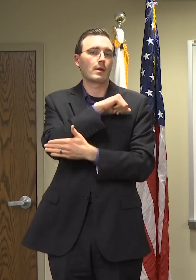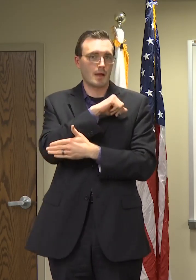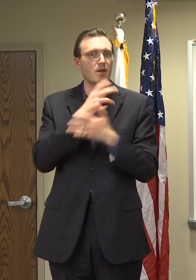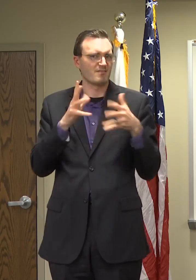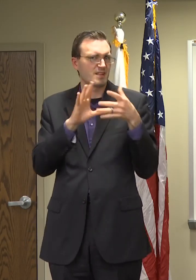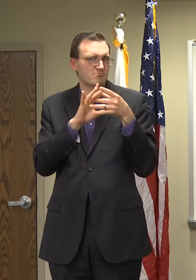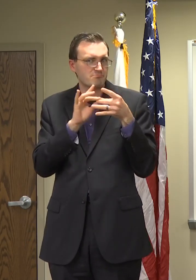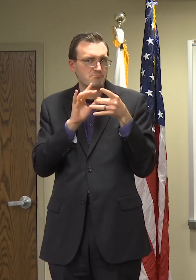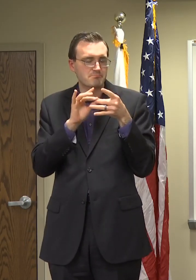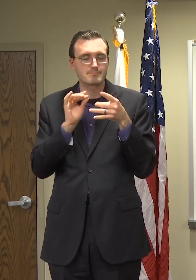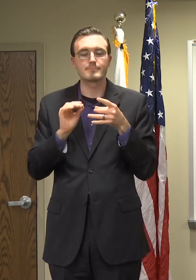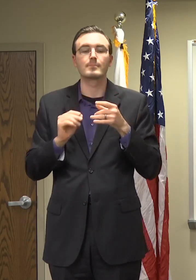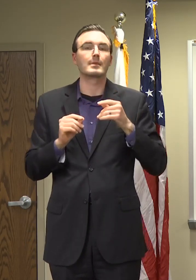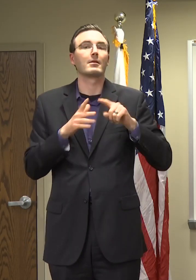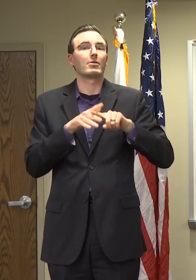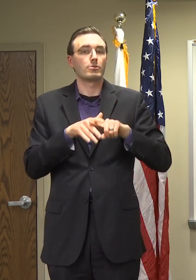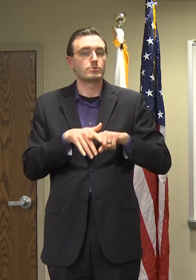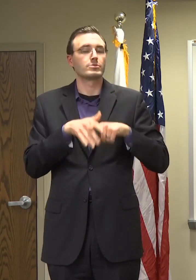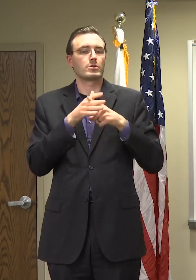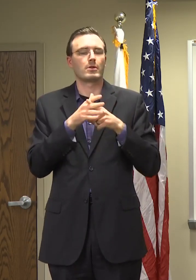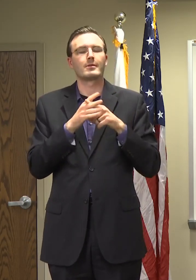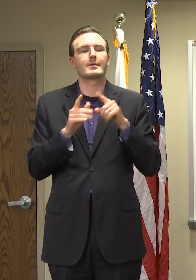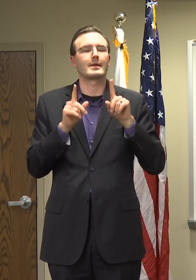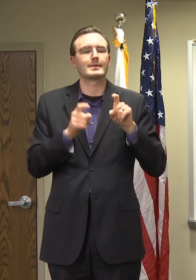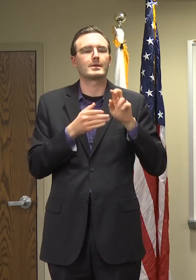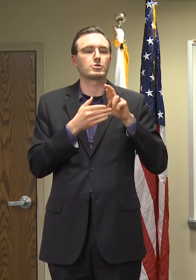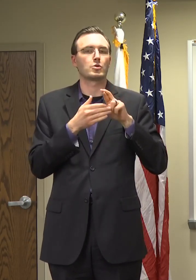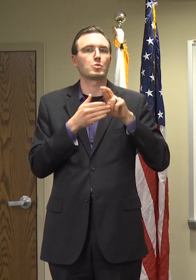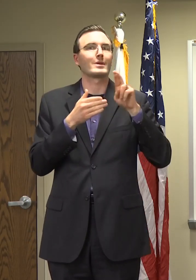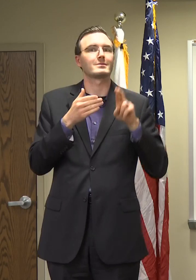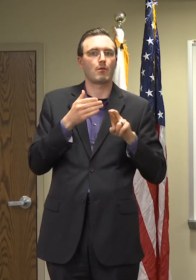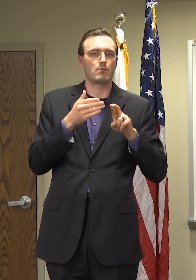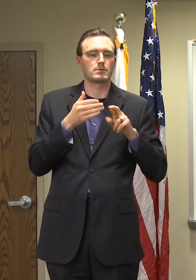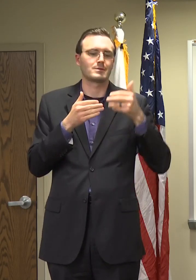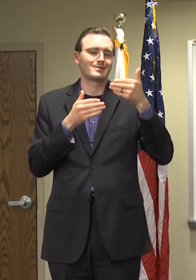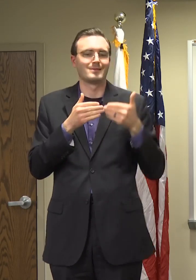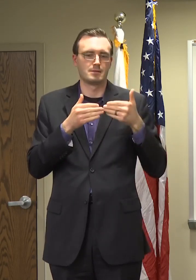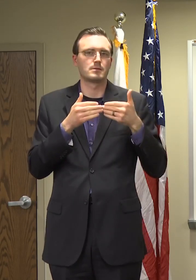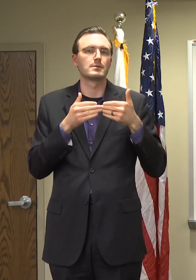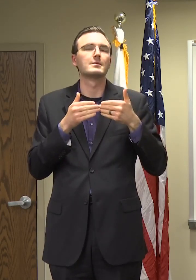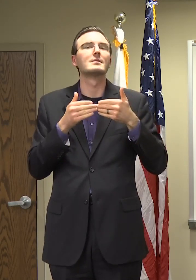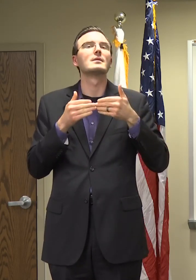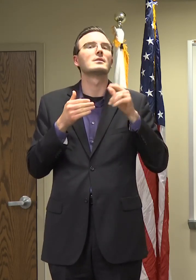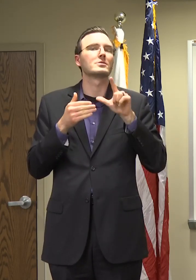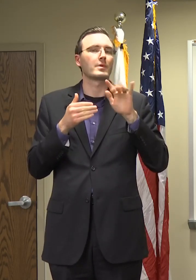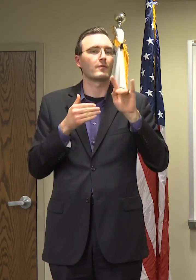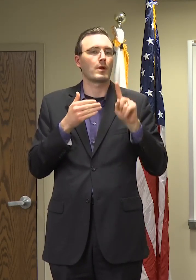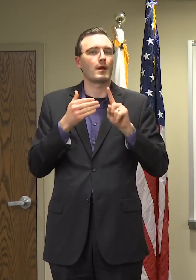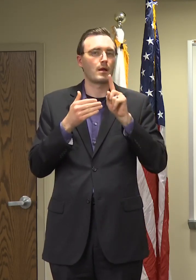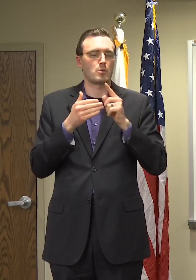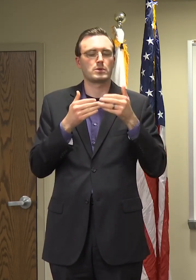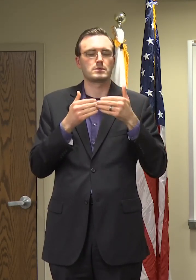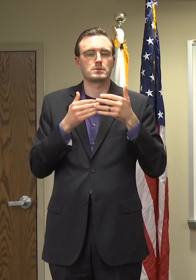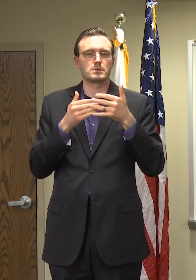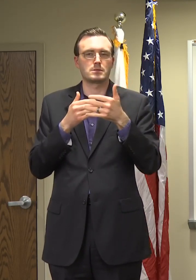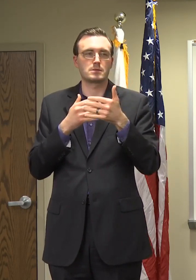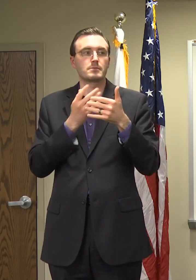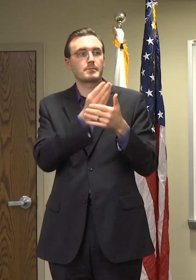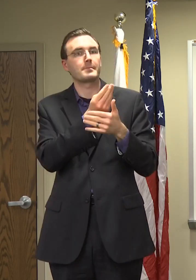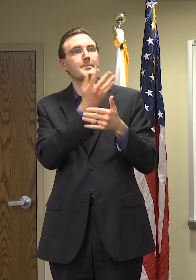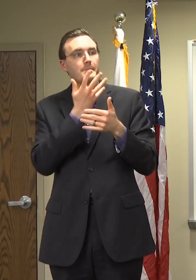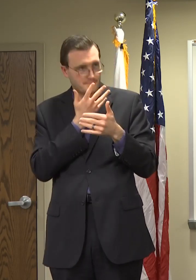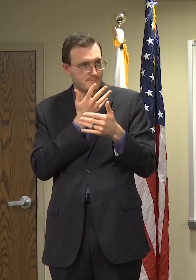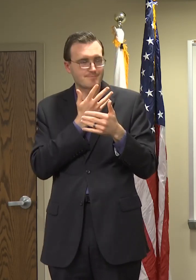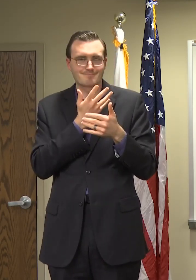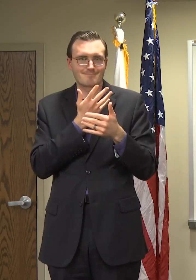within 24 hours of the test result. Not the time you've taken the test, but the test result coming to us. Because I often hear, well, I